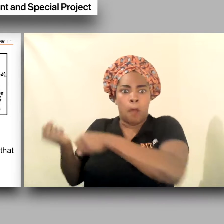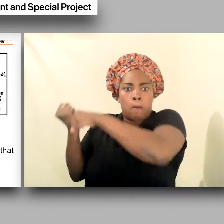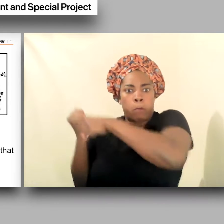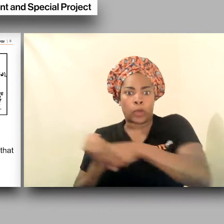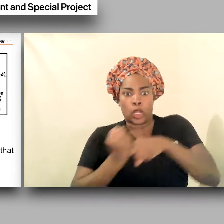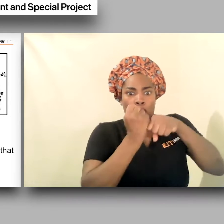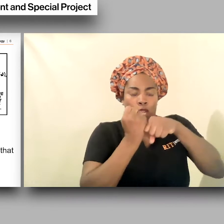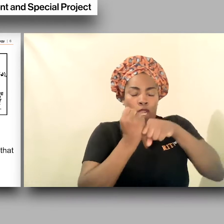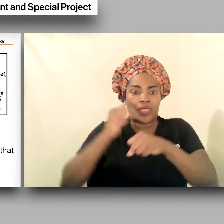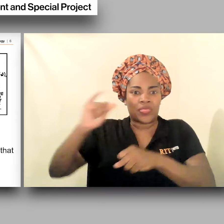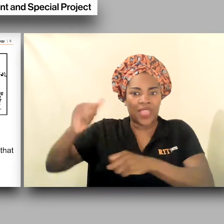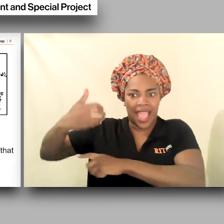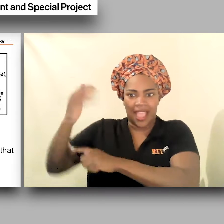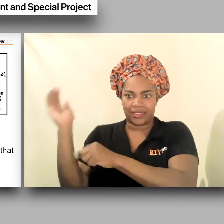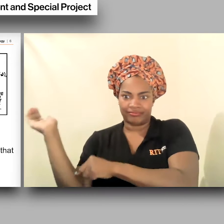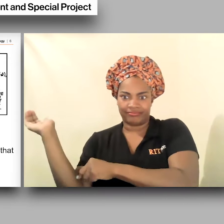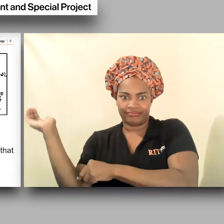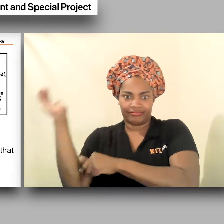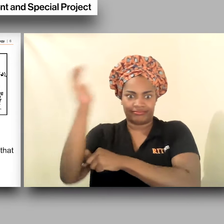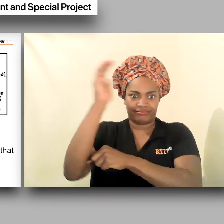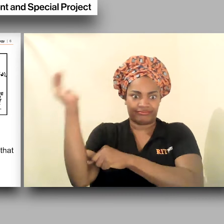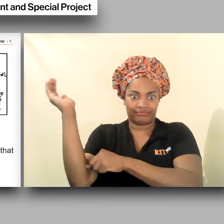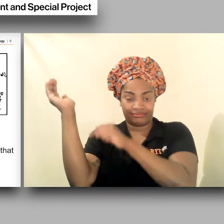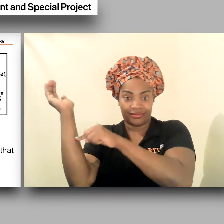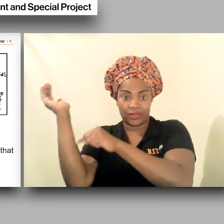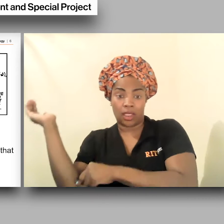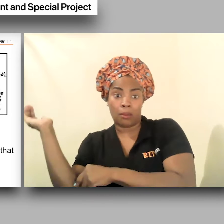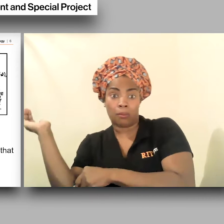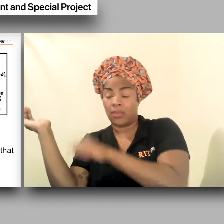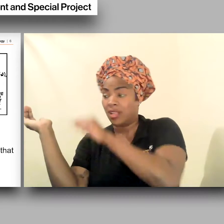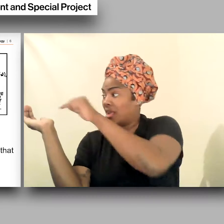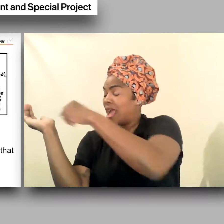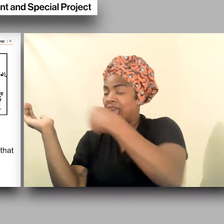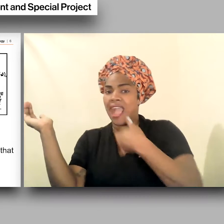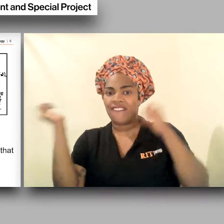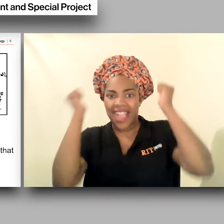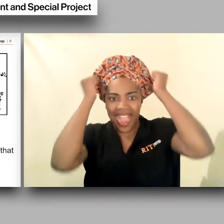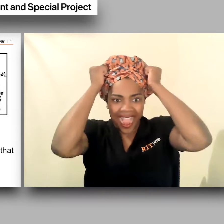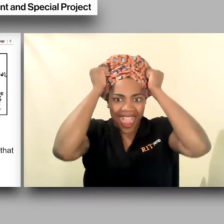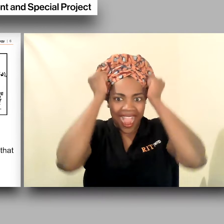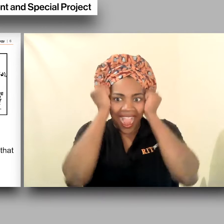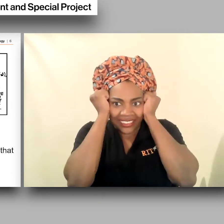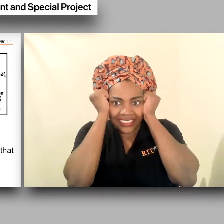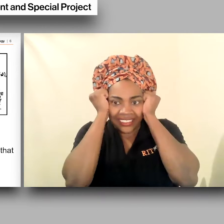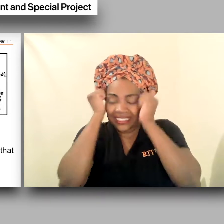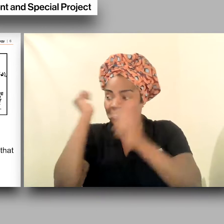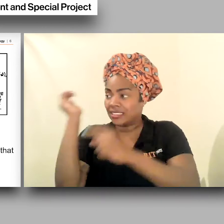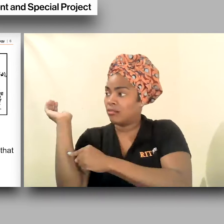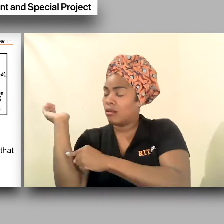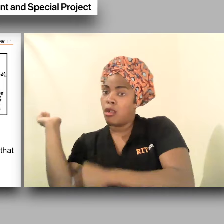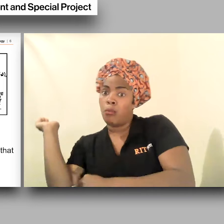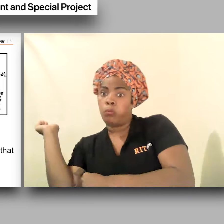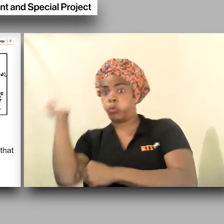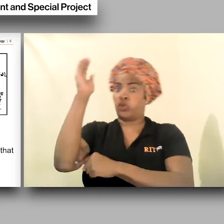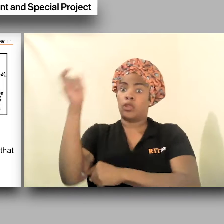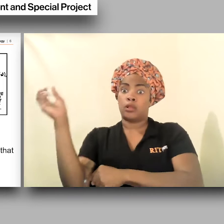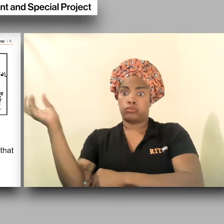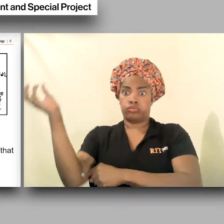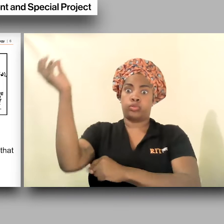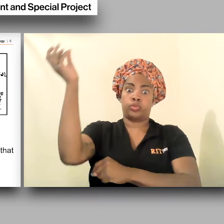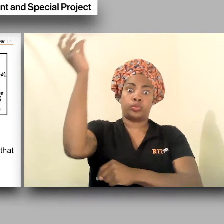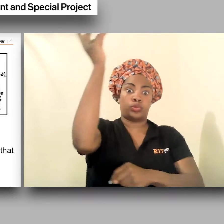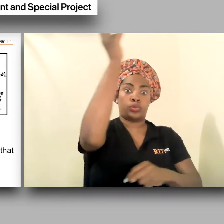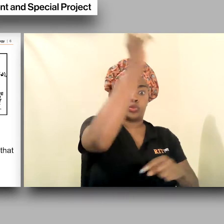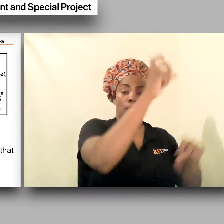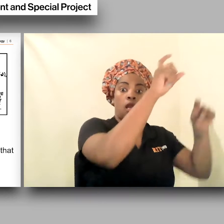pulled like a catapult kind of thing that had a hat in it. When that cannonball went off, the hat flew across and it